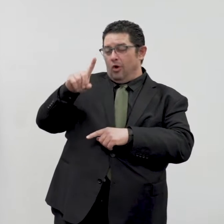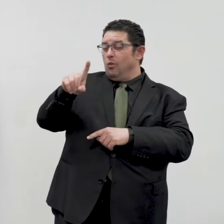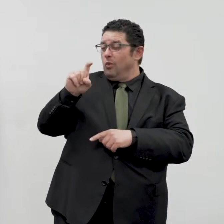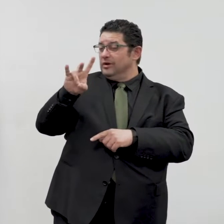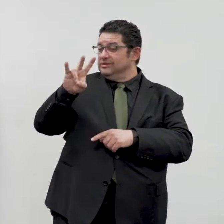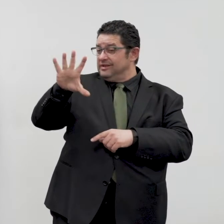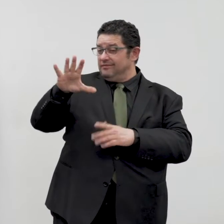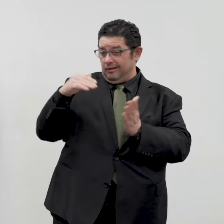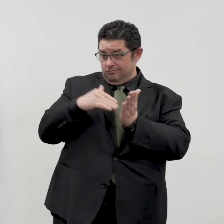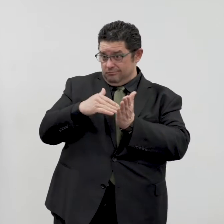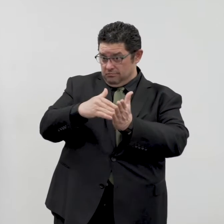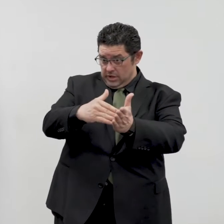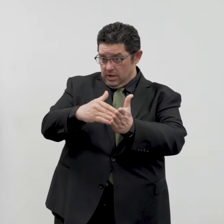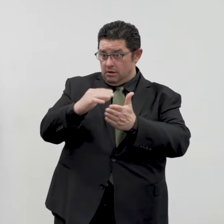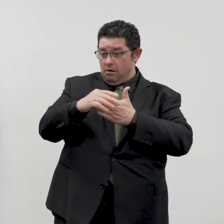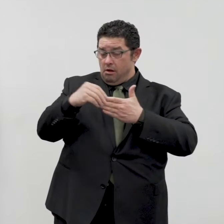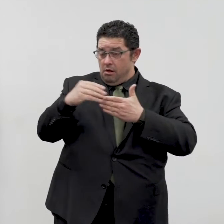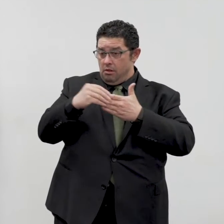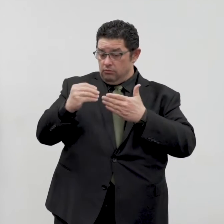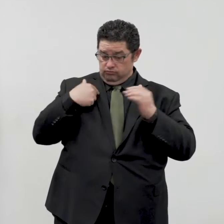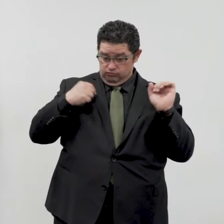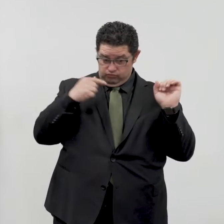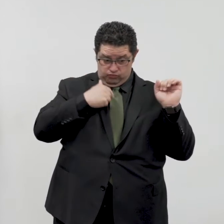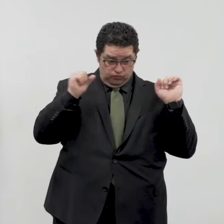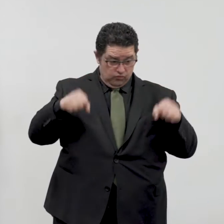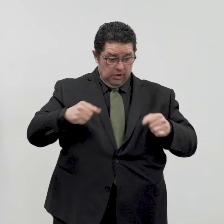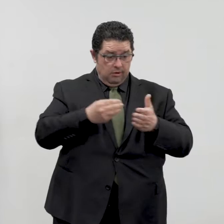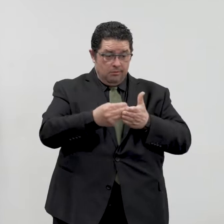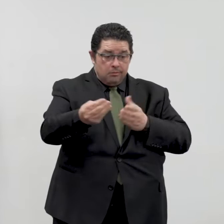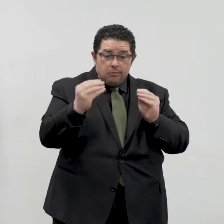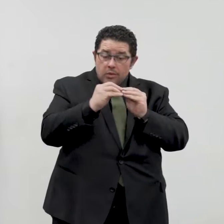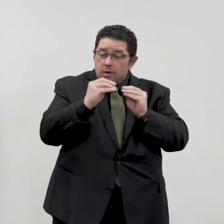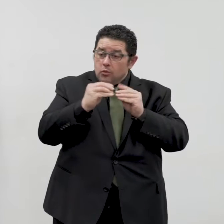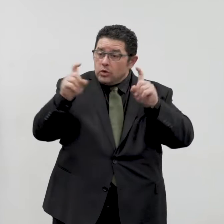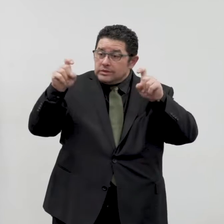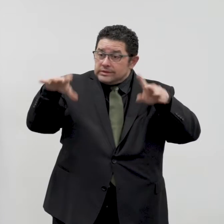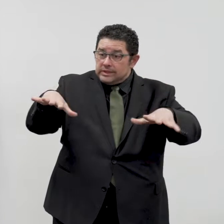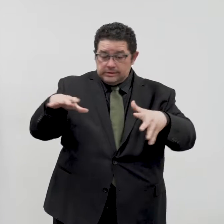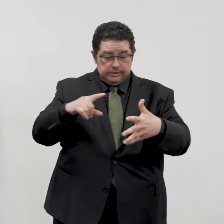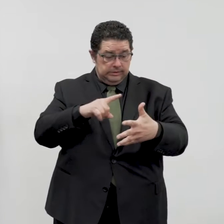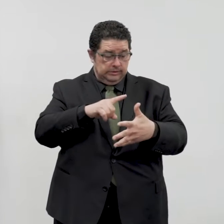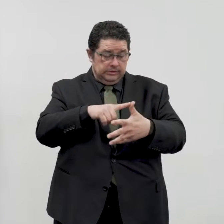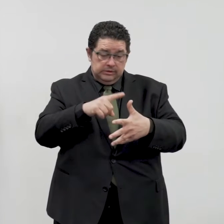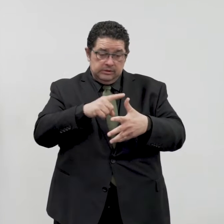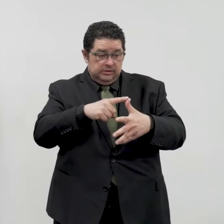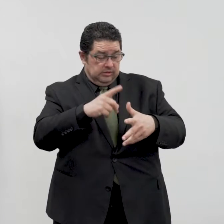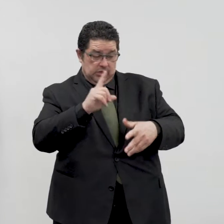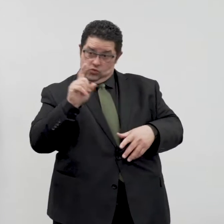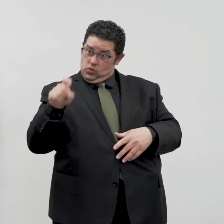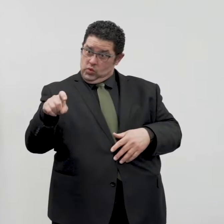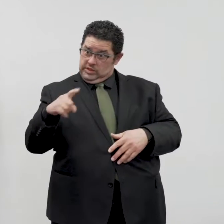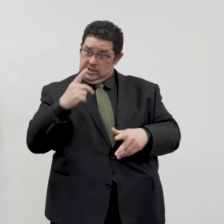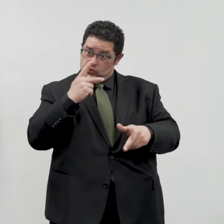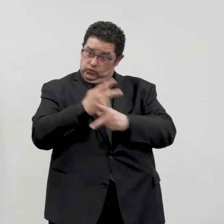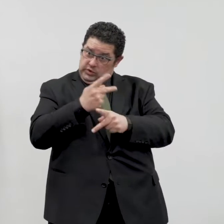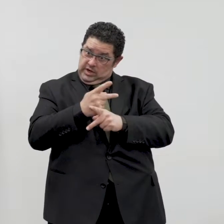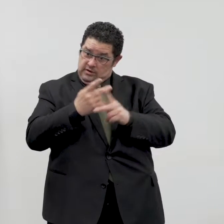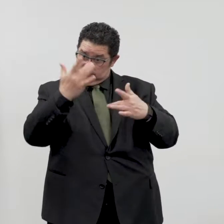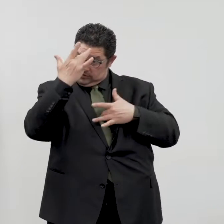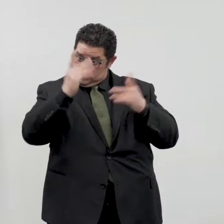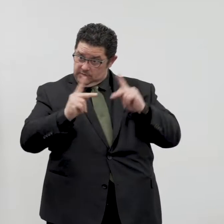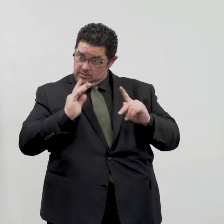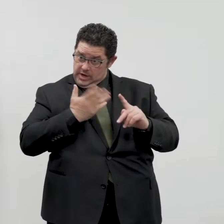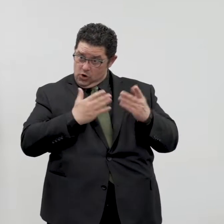million, we can buy more testing supplies, which is what we need to take care of sick people in our community and to come up